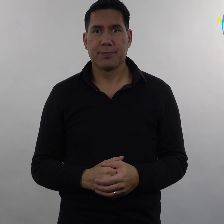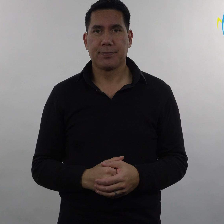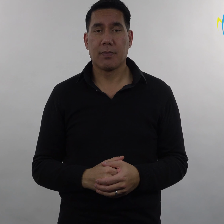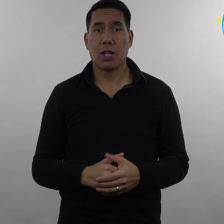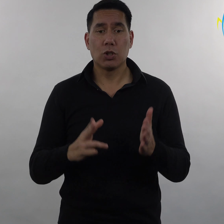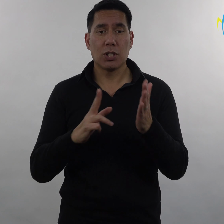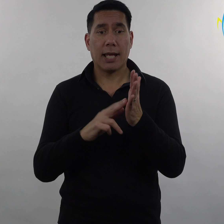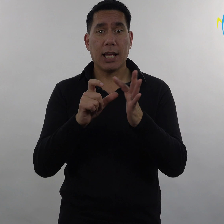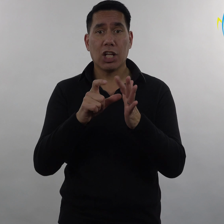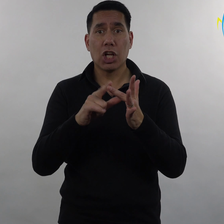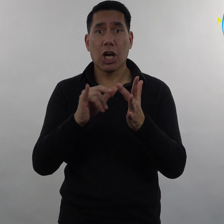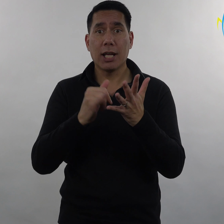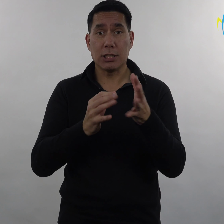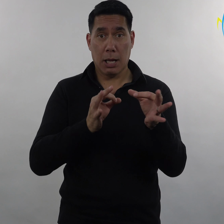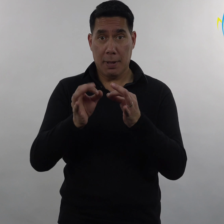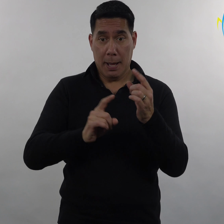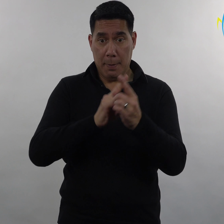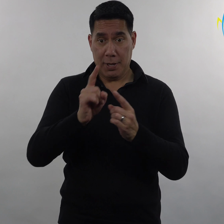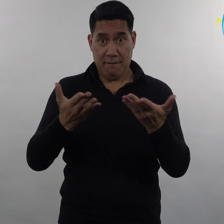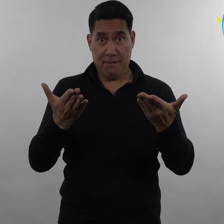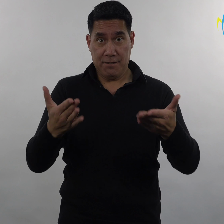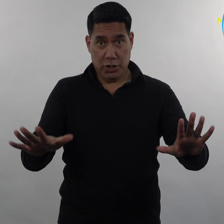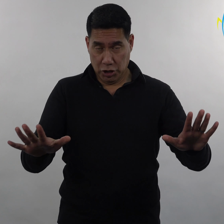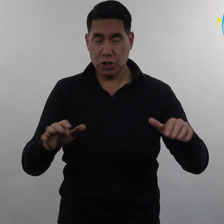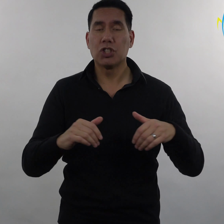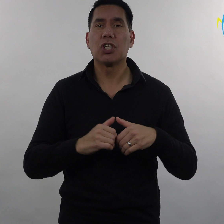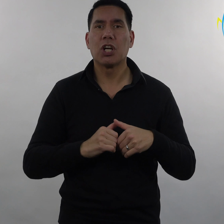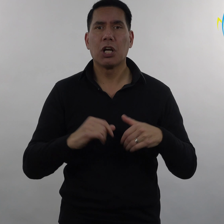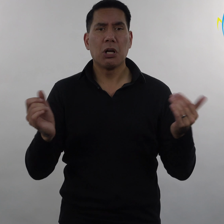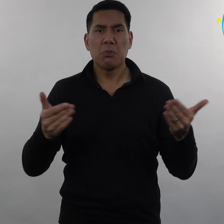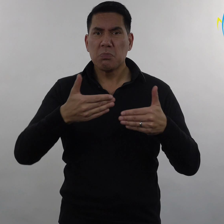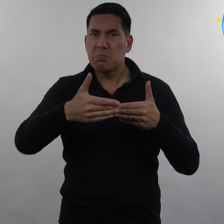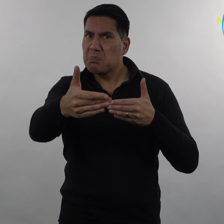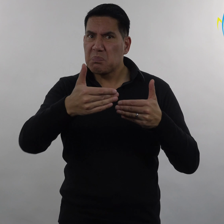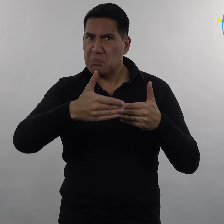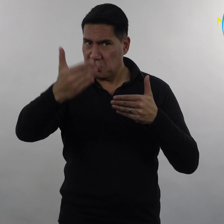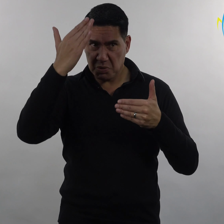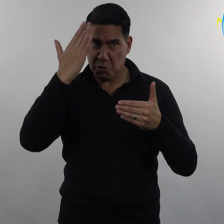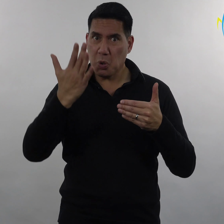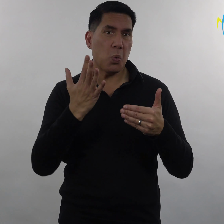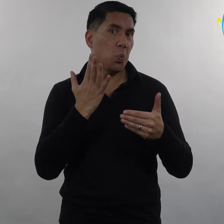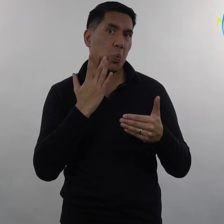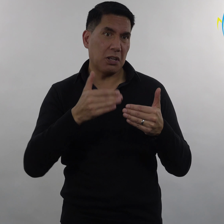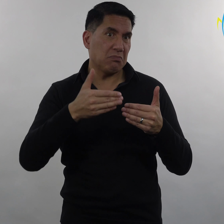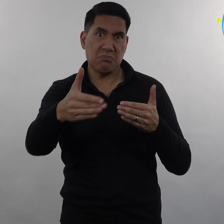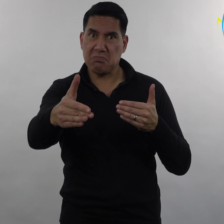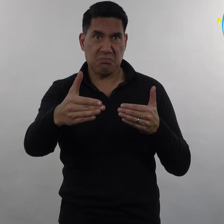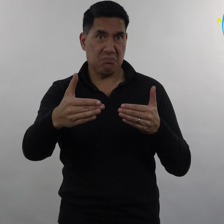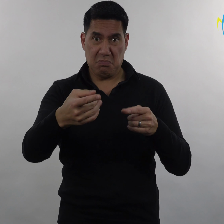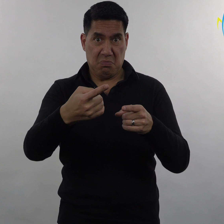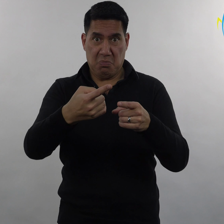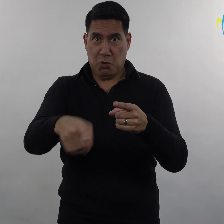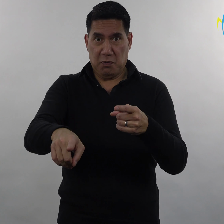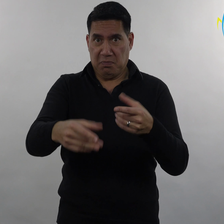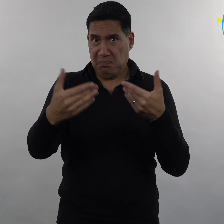After the NDIS planning meeting, there's currently no exact time frame given for how long it will take before your plan is approved.